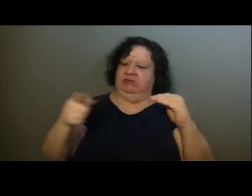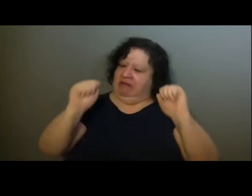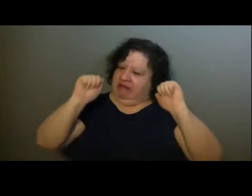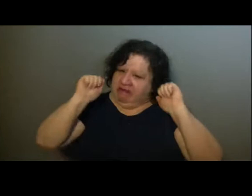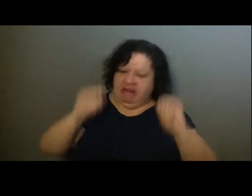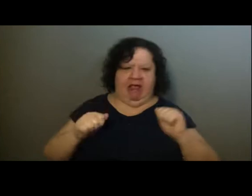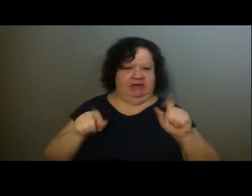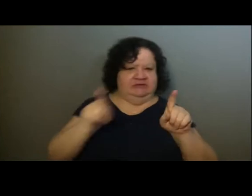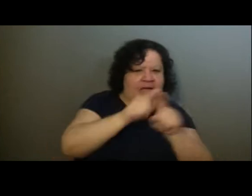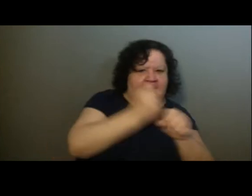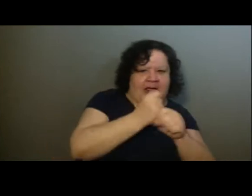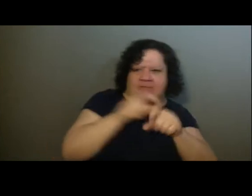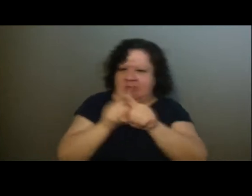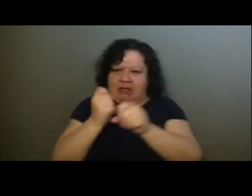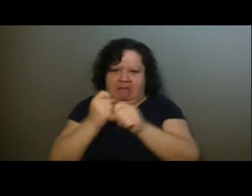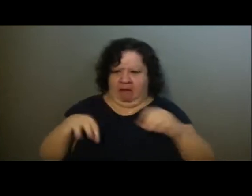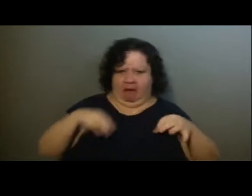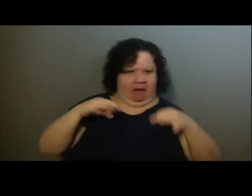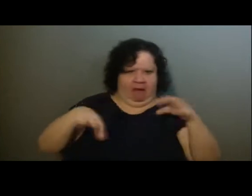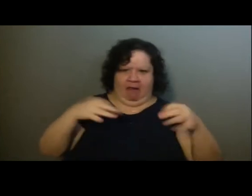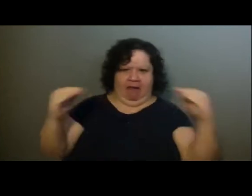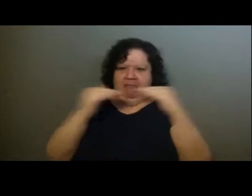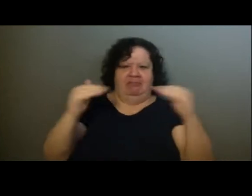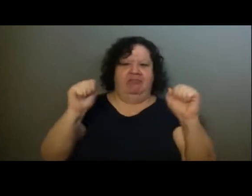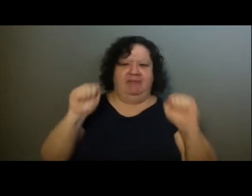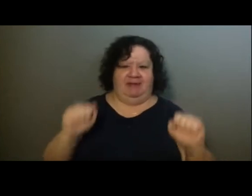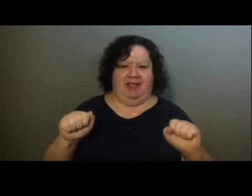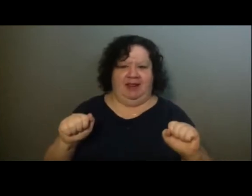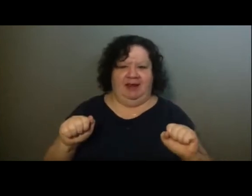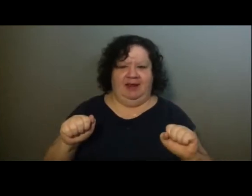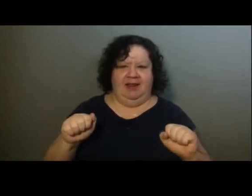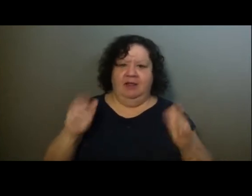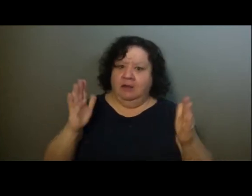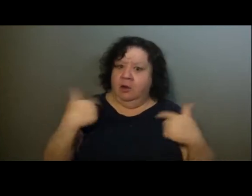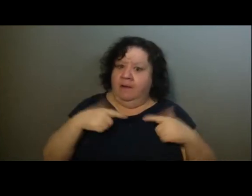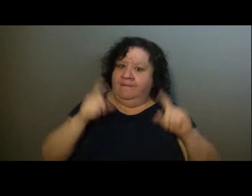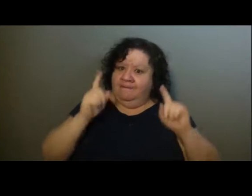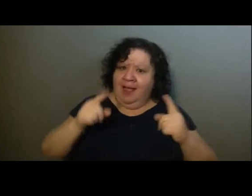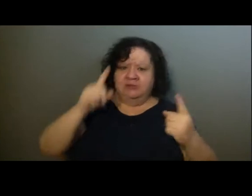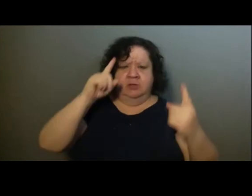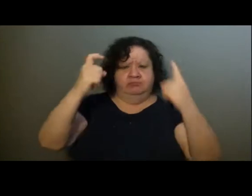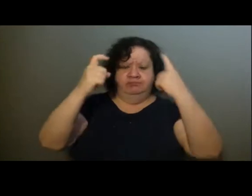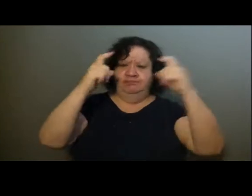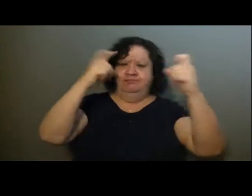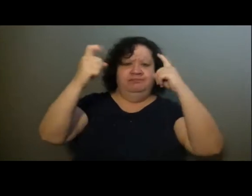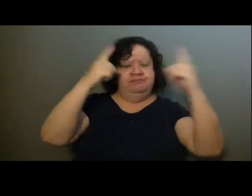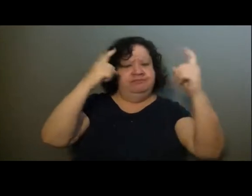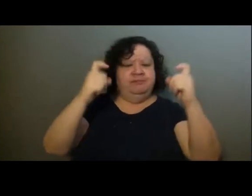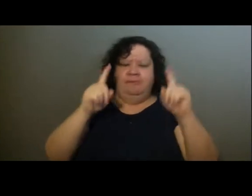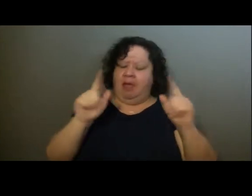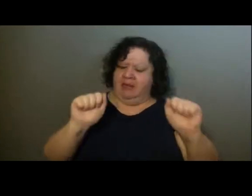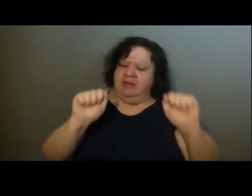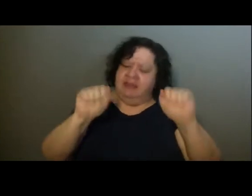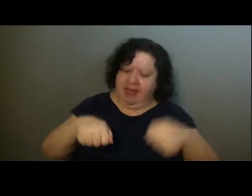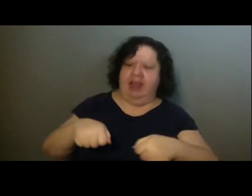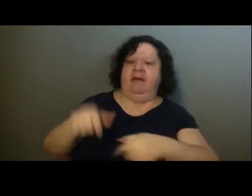innovations, cutting-edge solutions and efforts towards inclusion of persons with disabilities in ERR and emergency response will be more effective